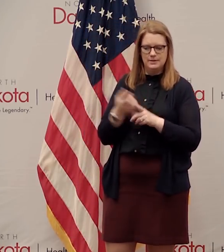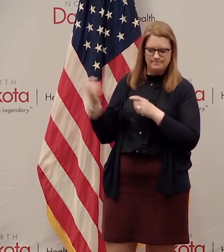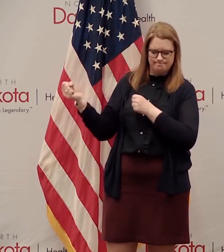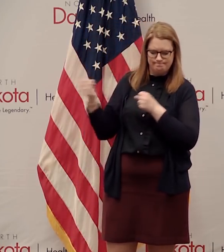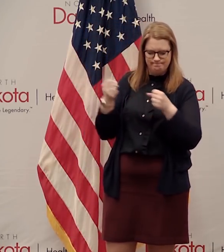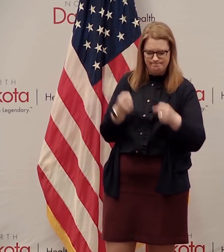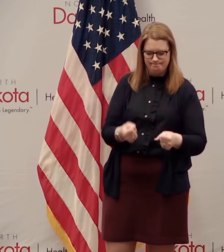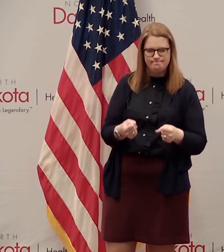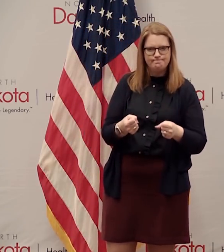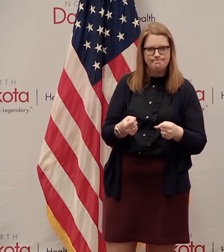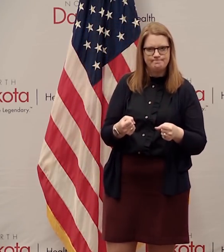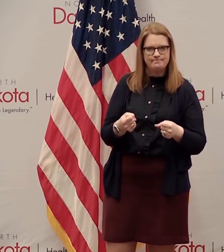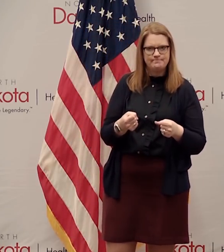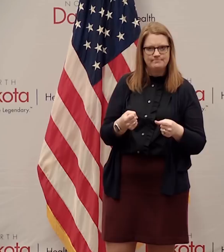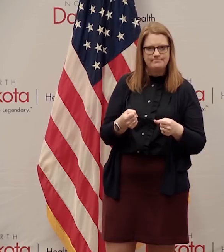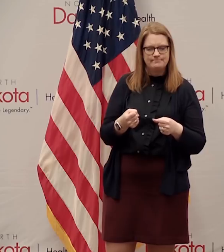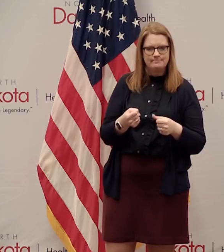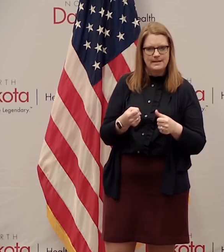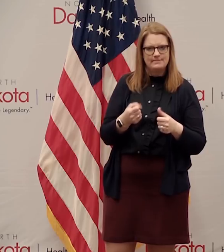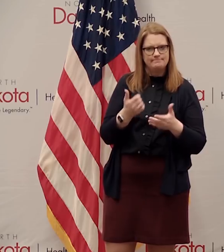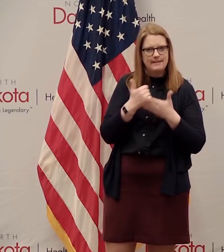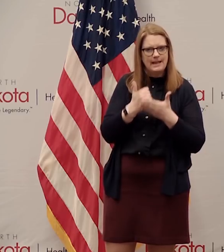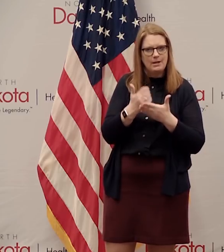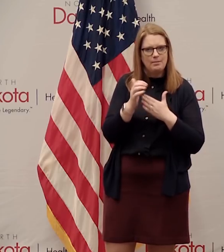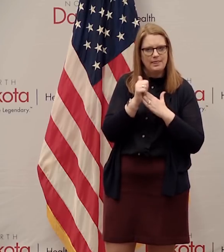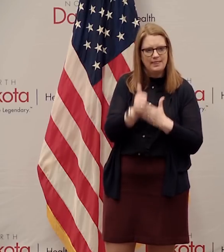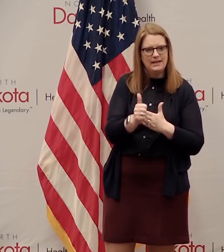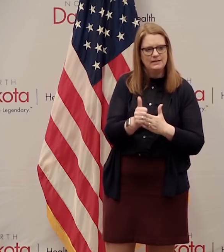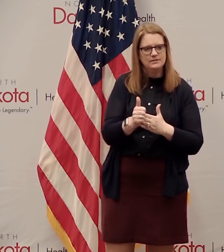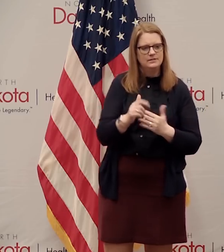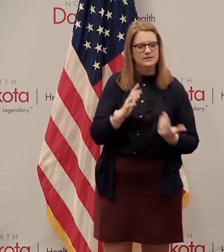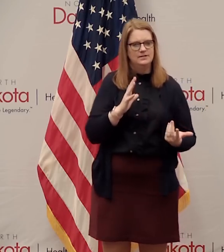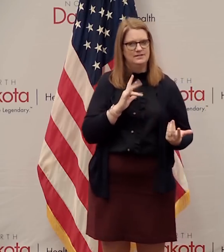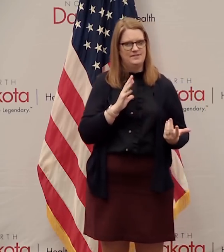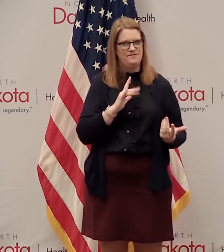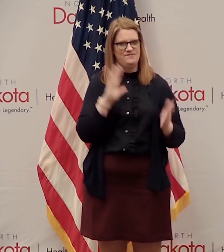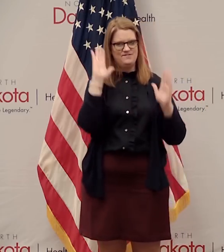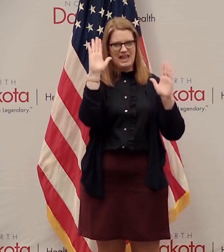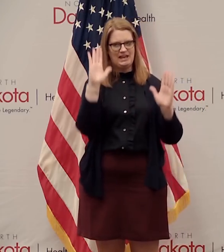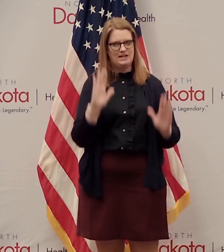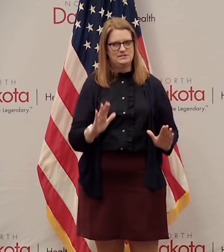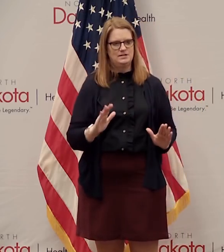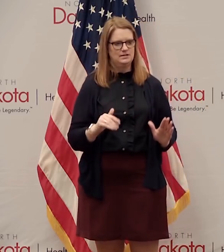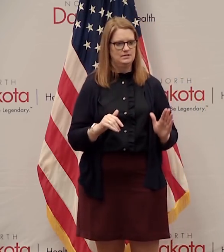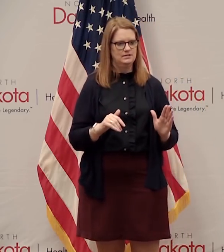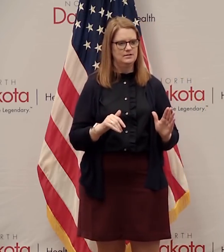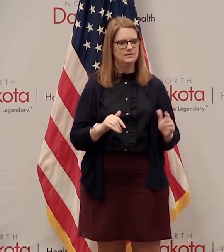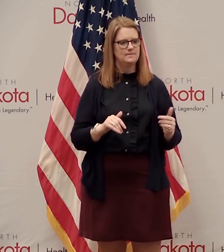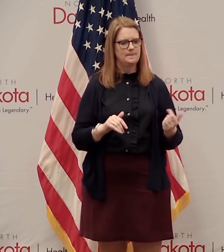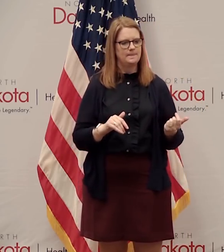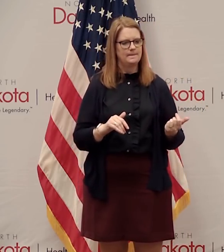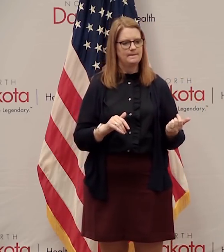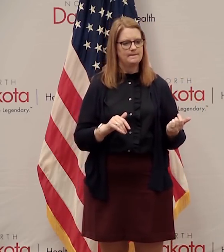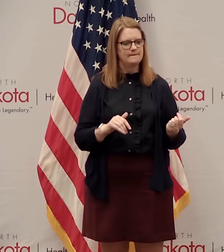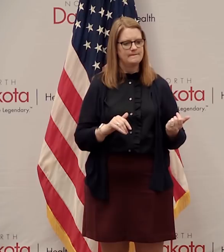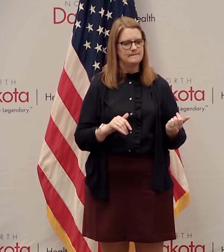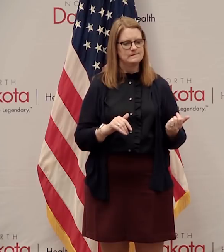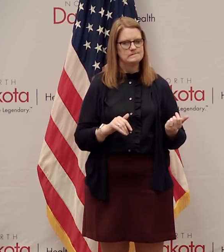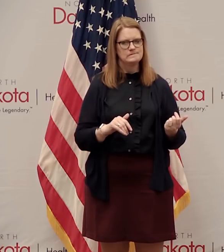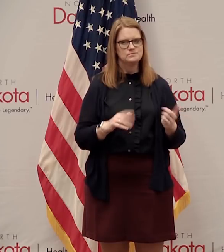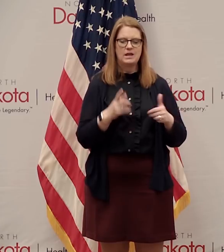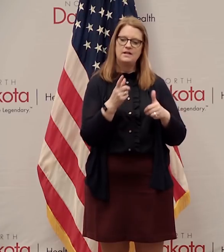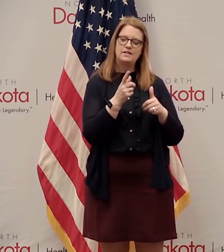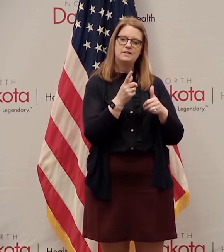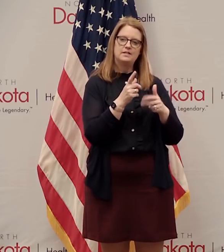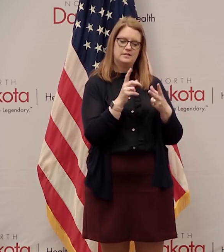efforts. And so that is fantastic that we have that. And let me talk about the